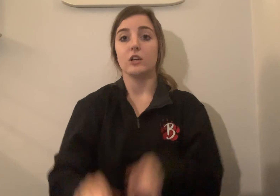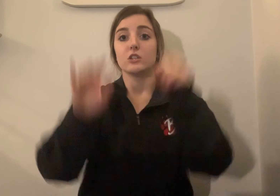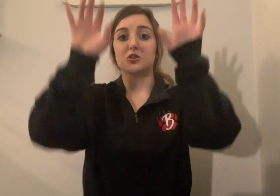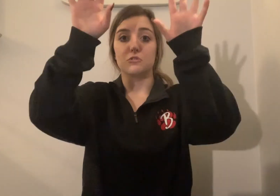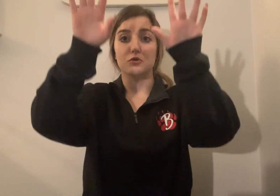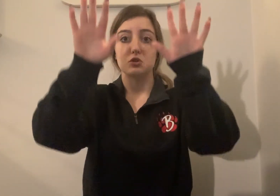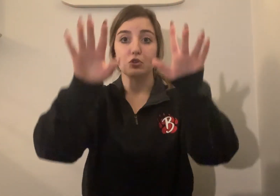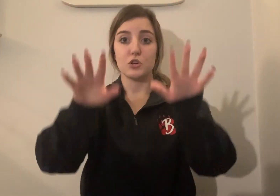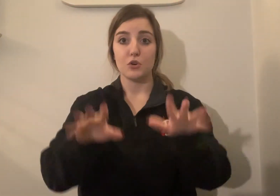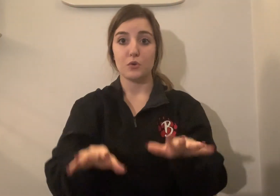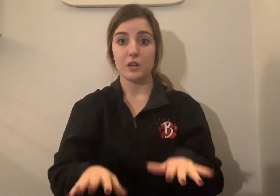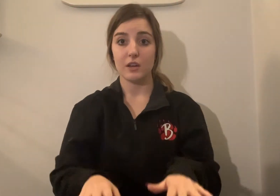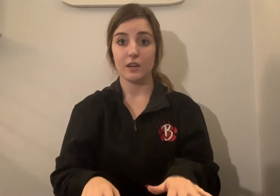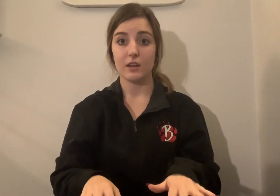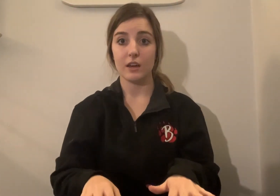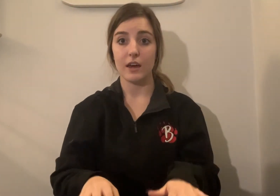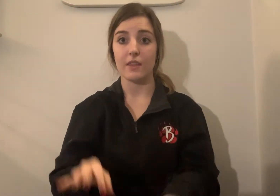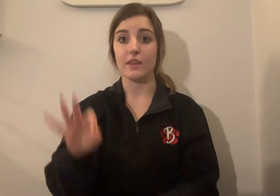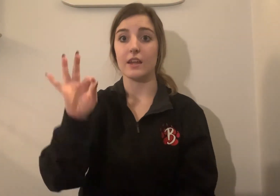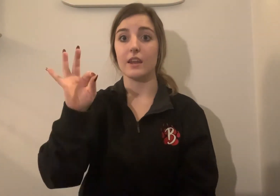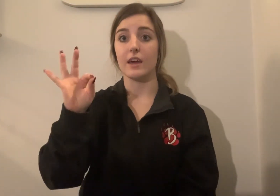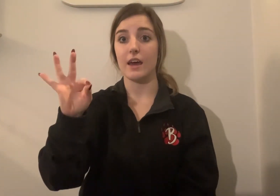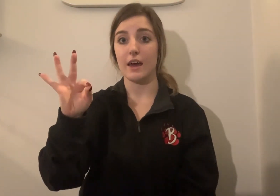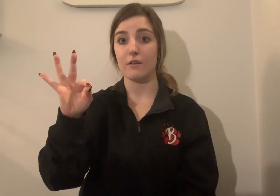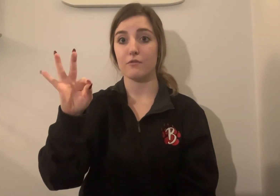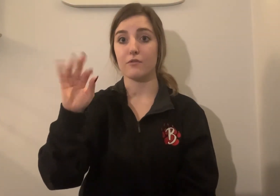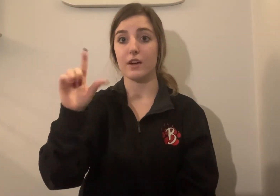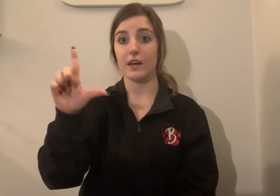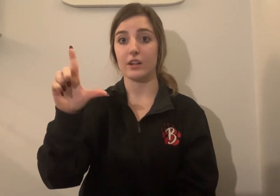you do snow and then